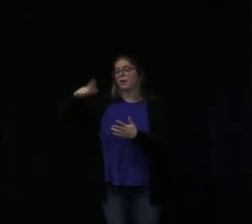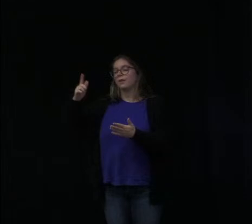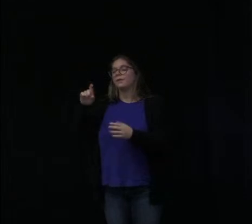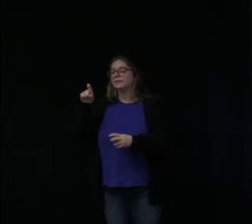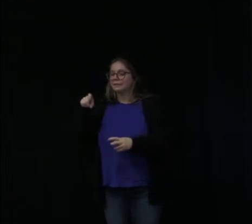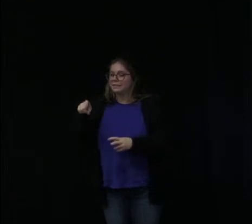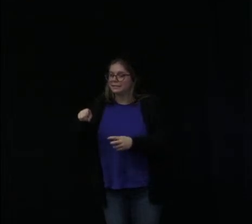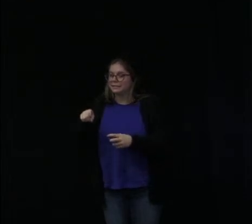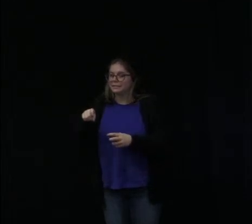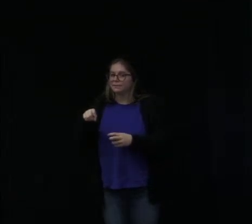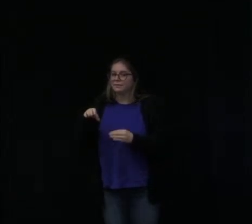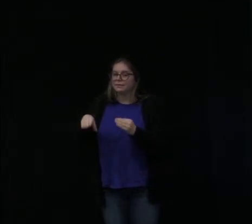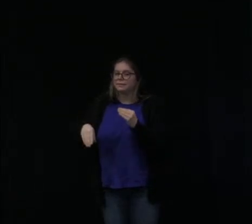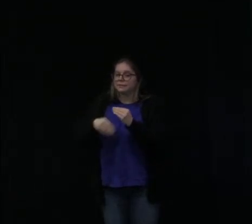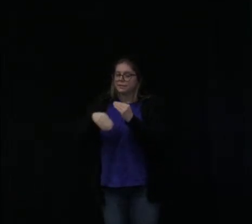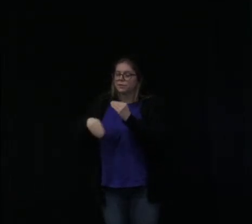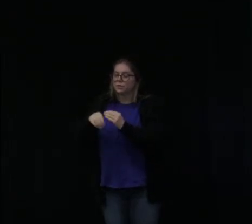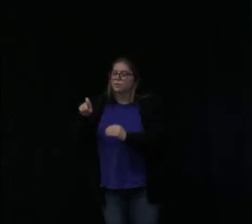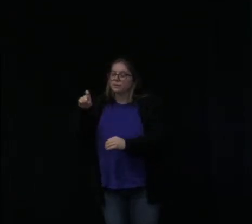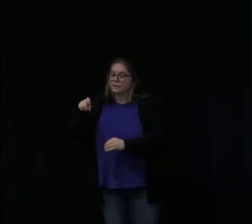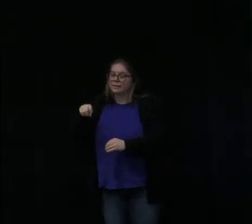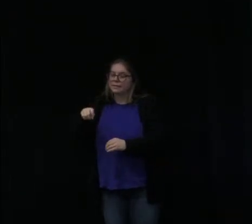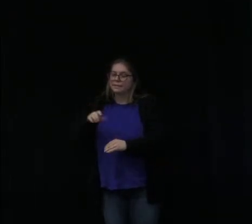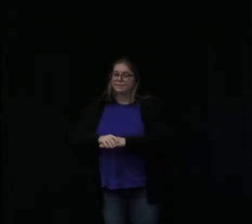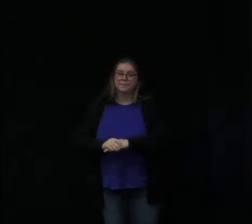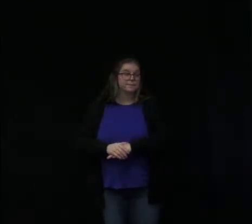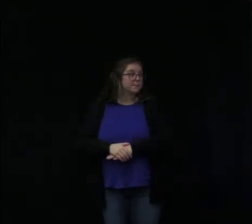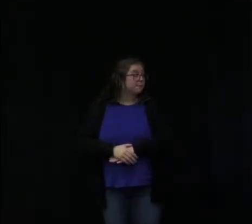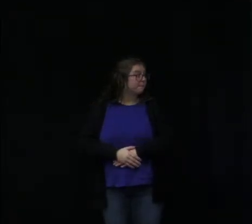has on in their